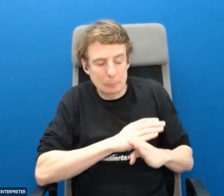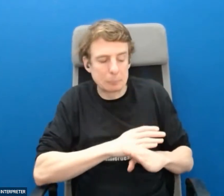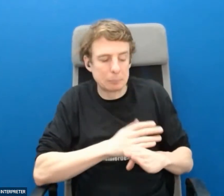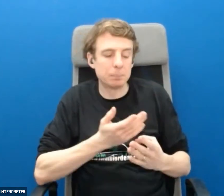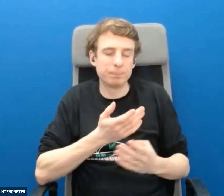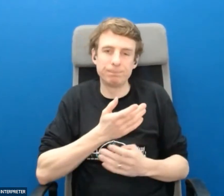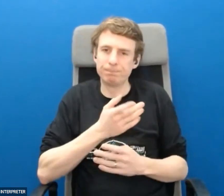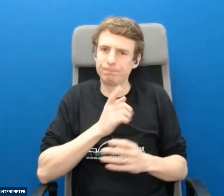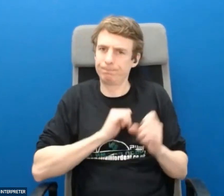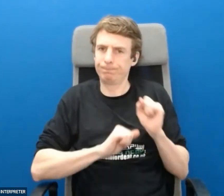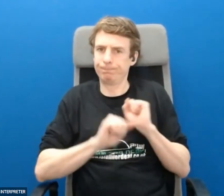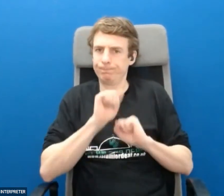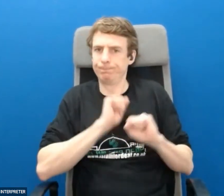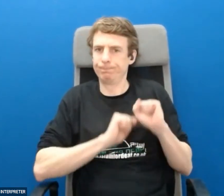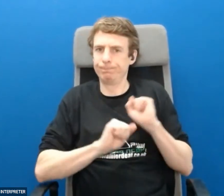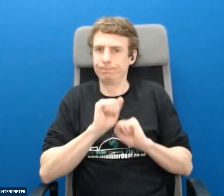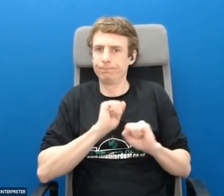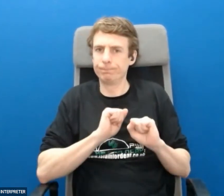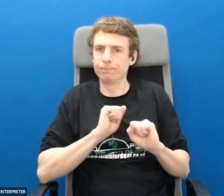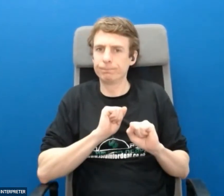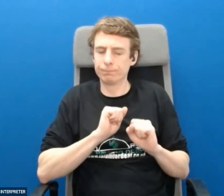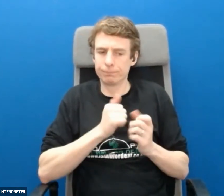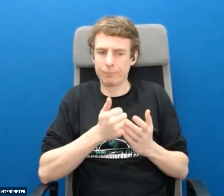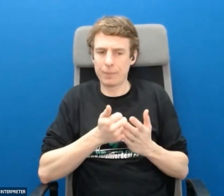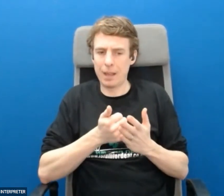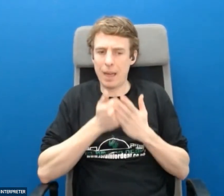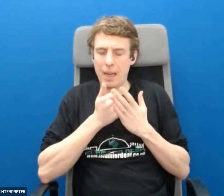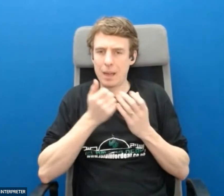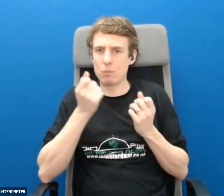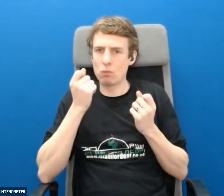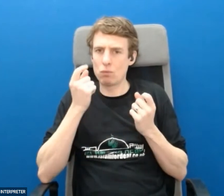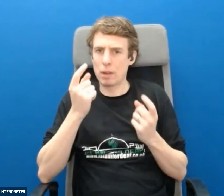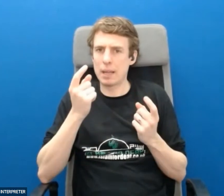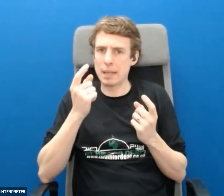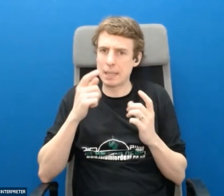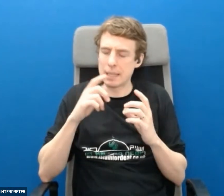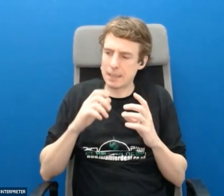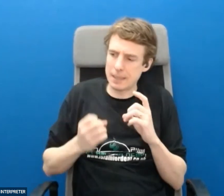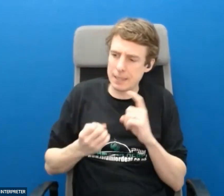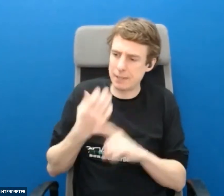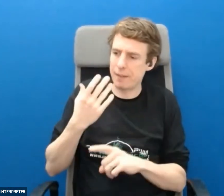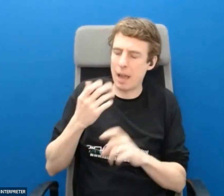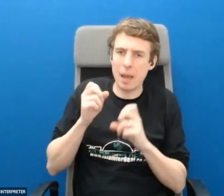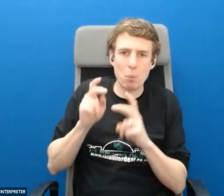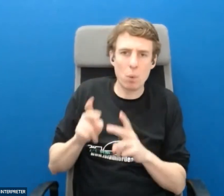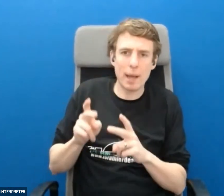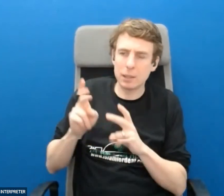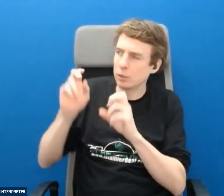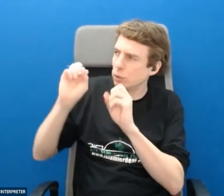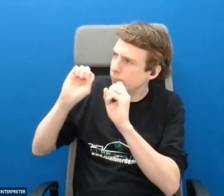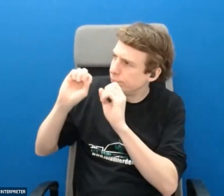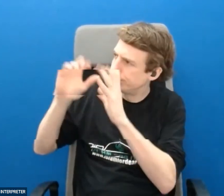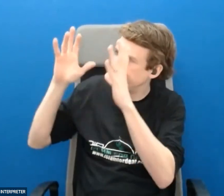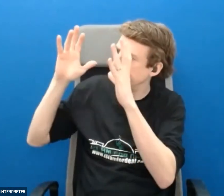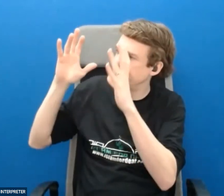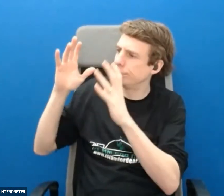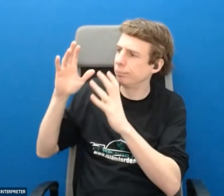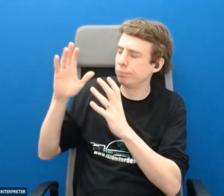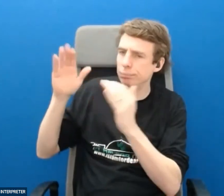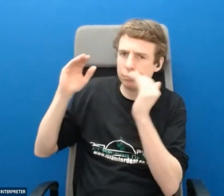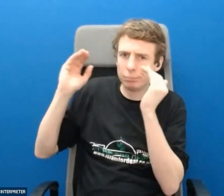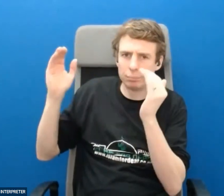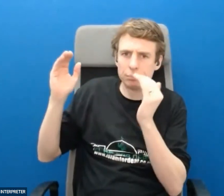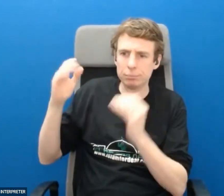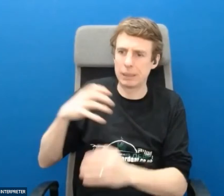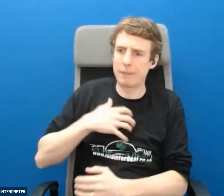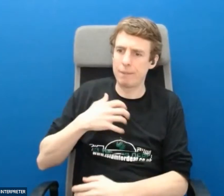an individual develop their sense of glorifying Allah the Most High, that results in a reverential fear of